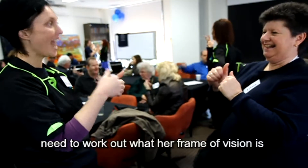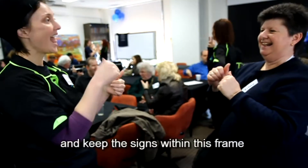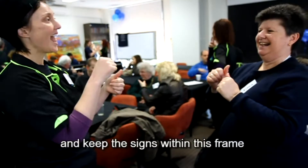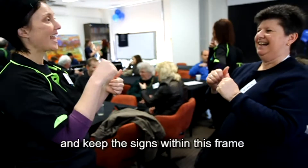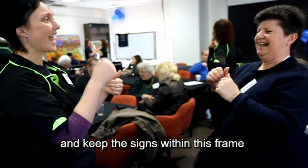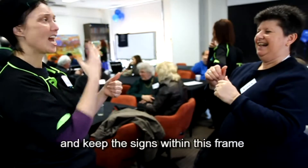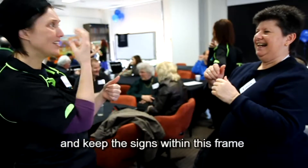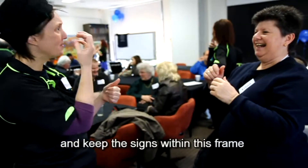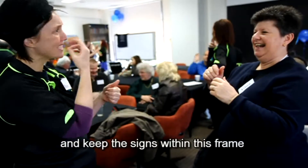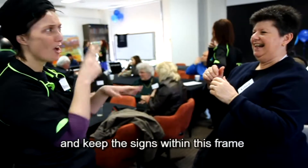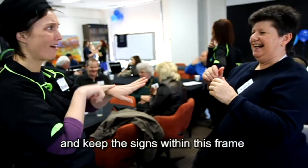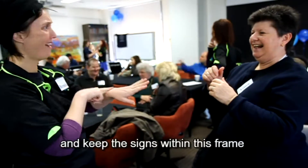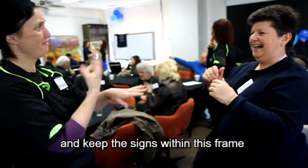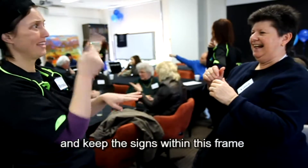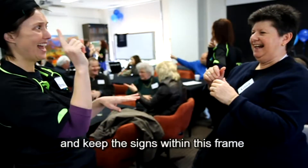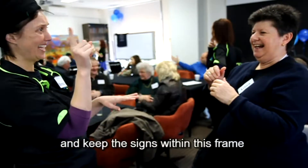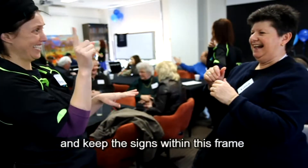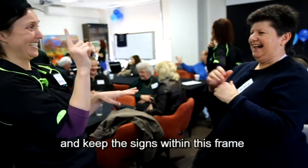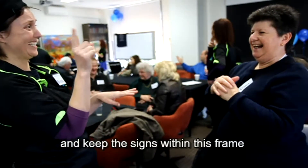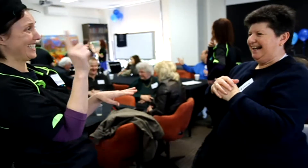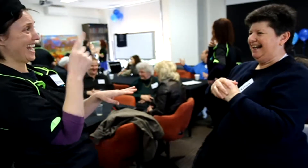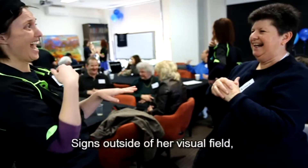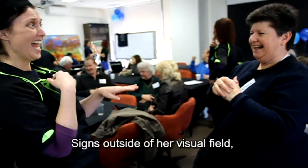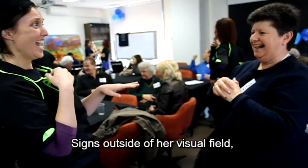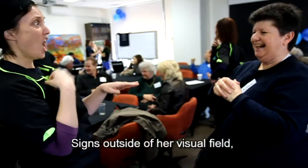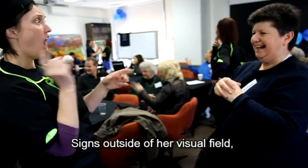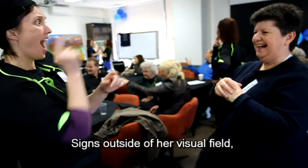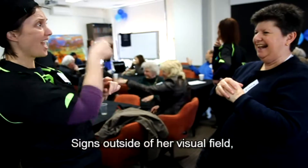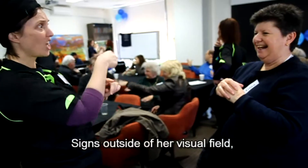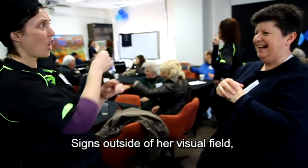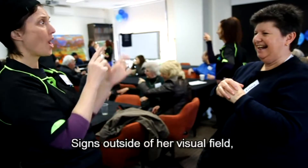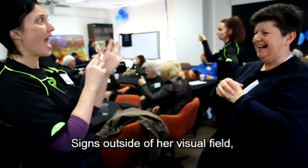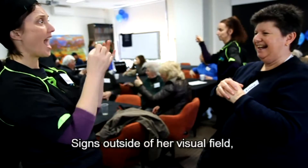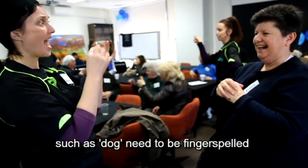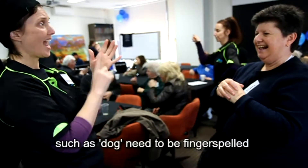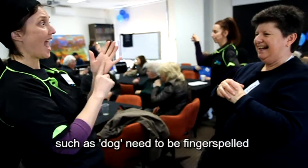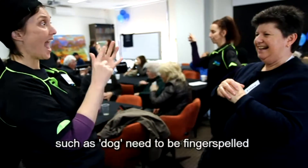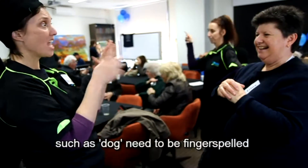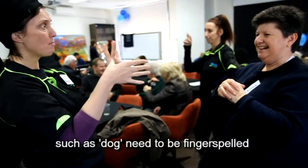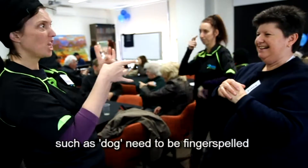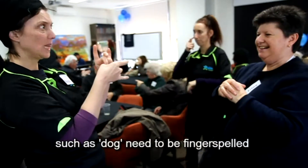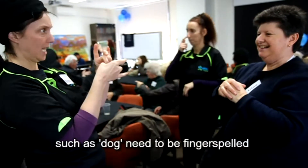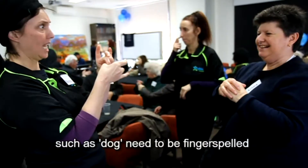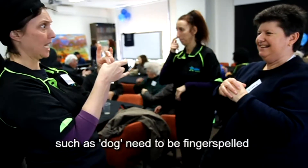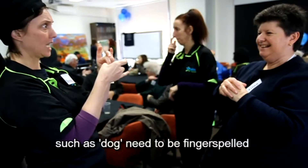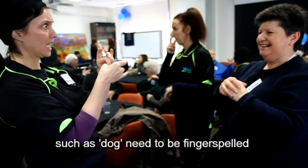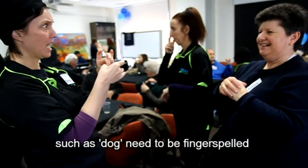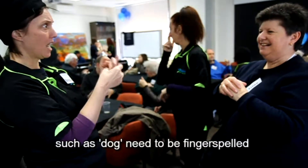keep the signs within this frame. Signs outside of her visual field, such as dog, need to be